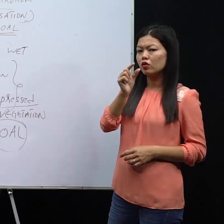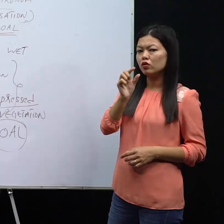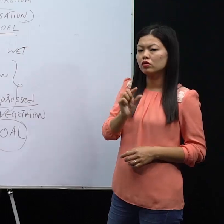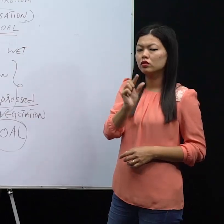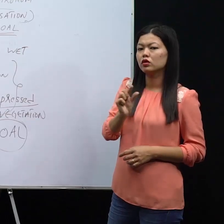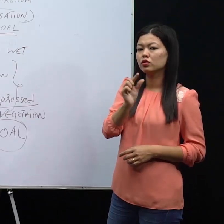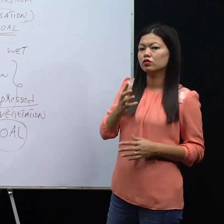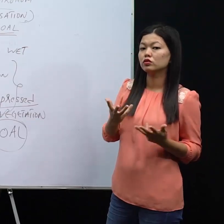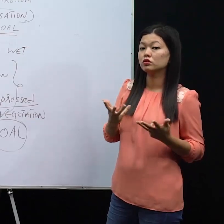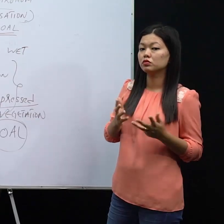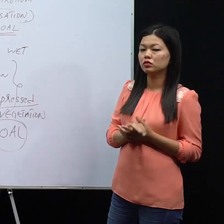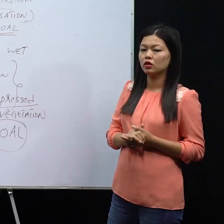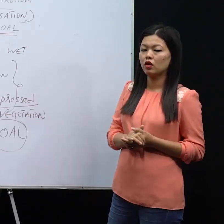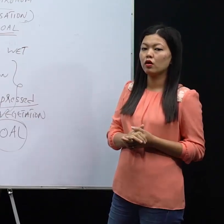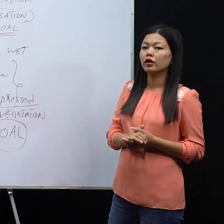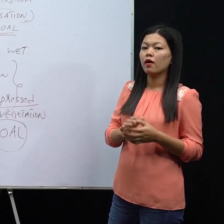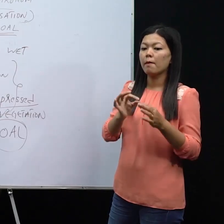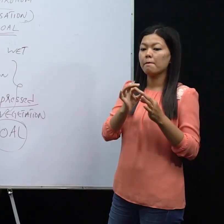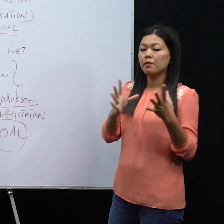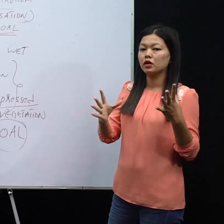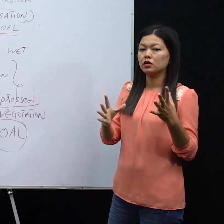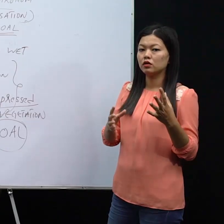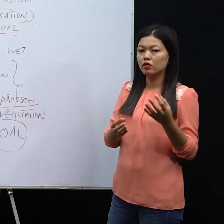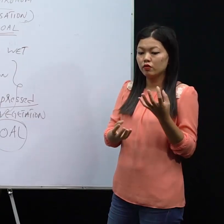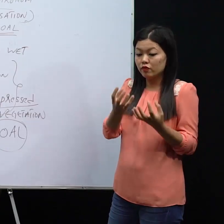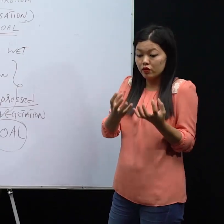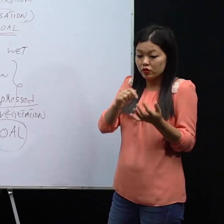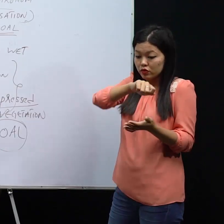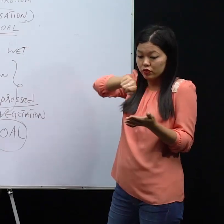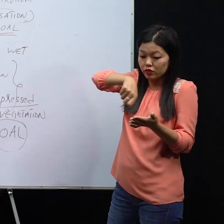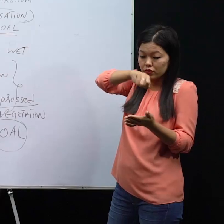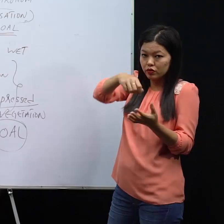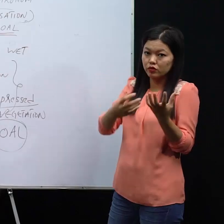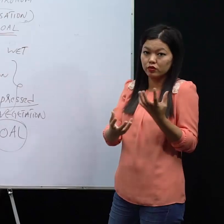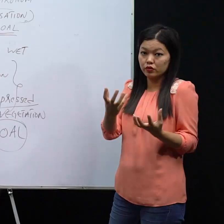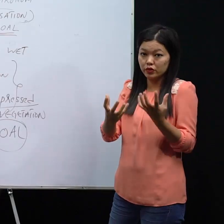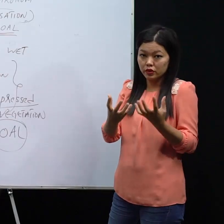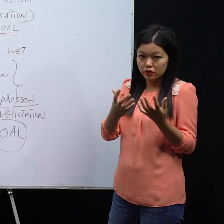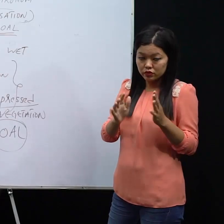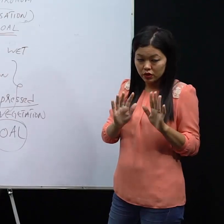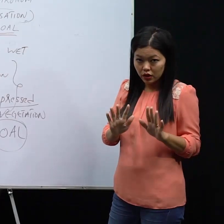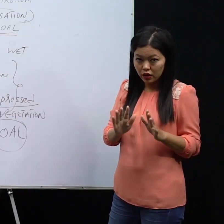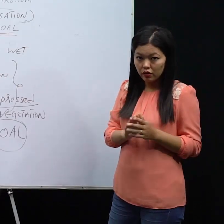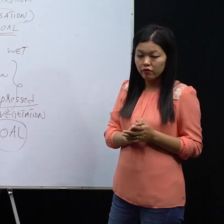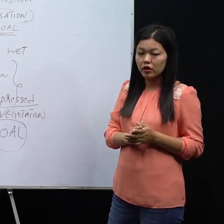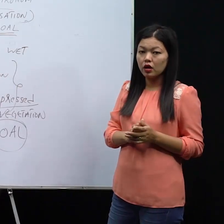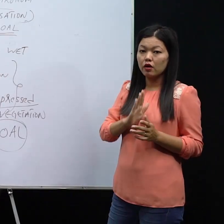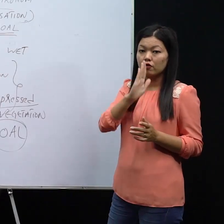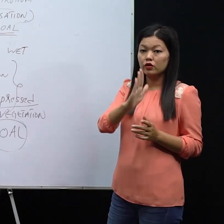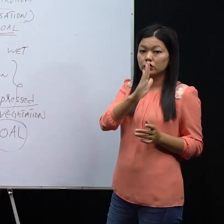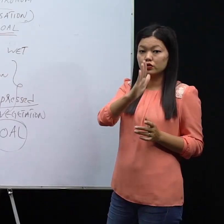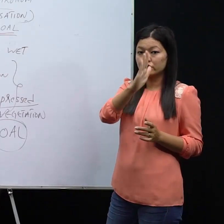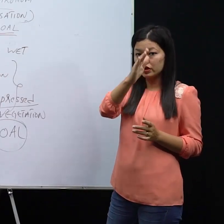We use coal for burning, right? It is also used for for running like engines.